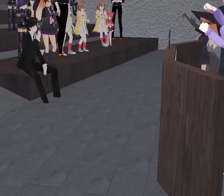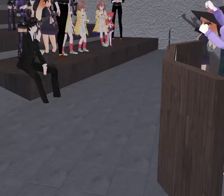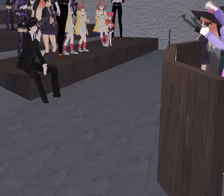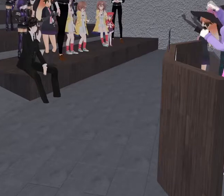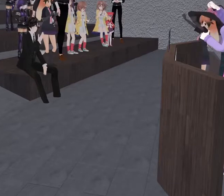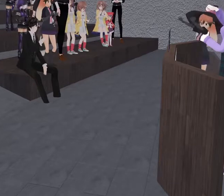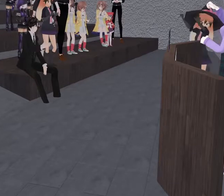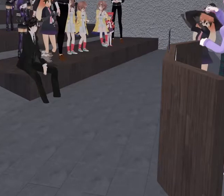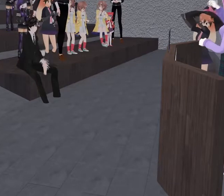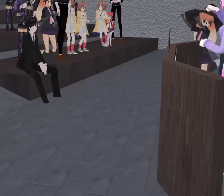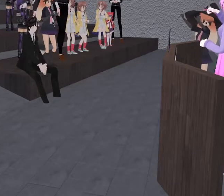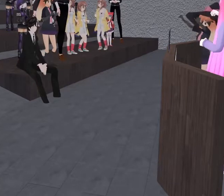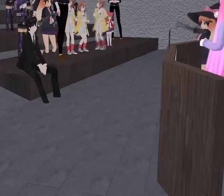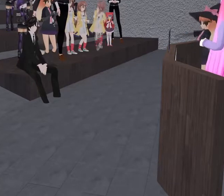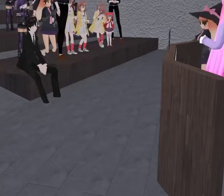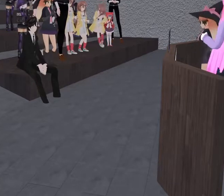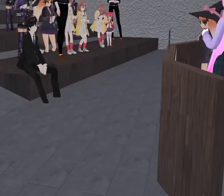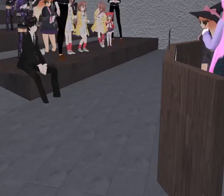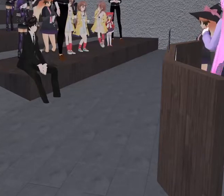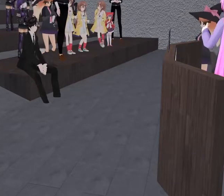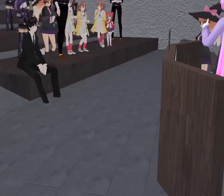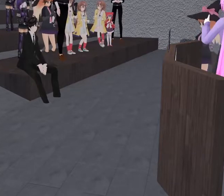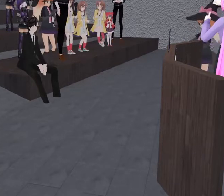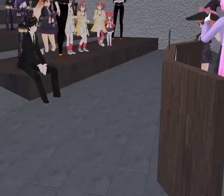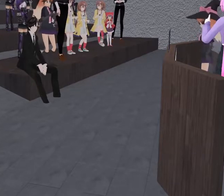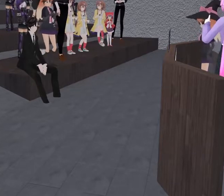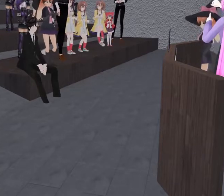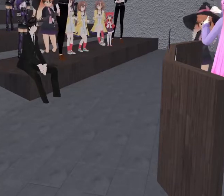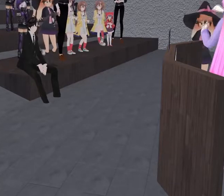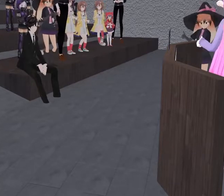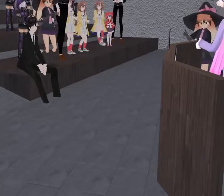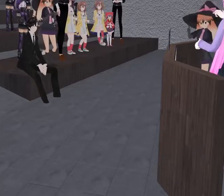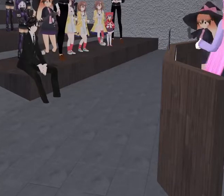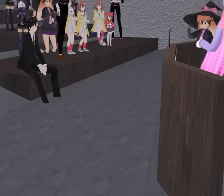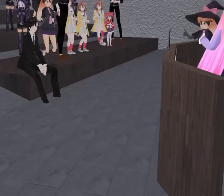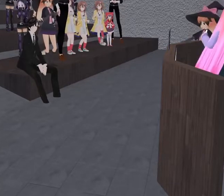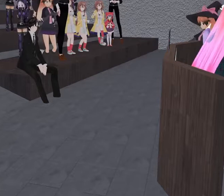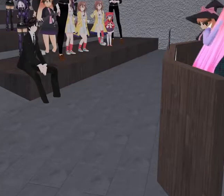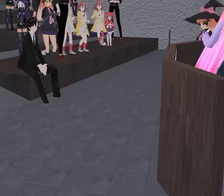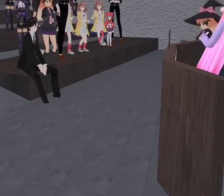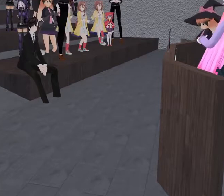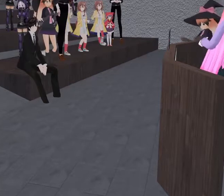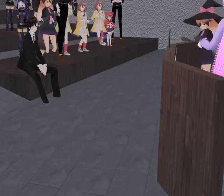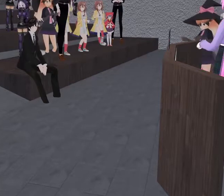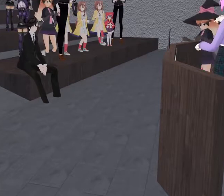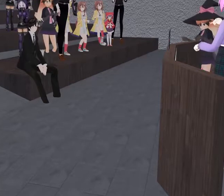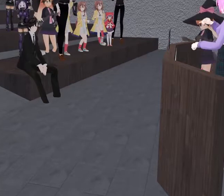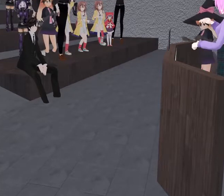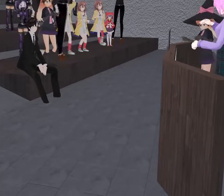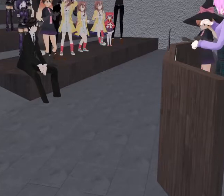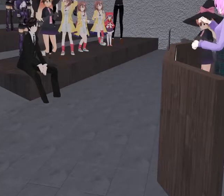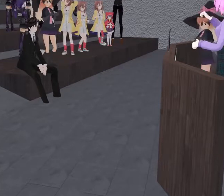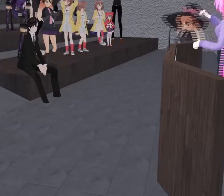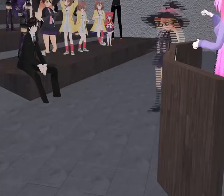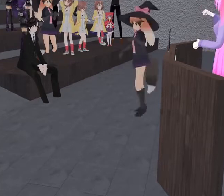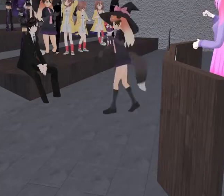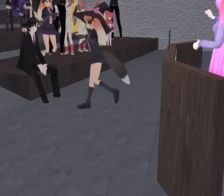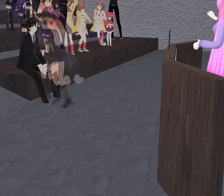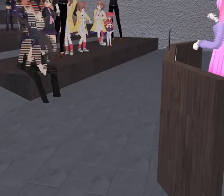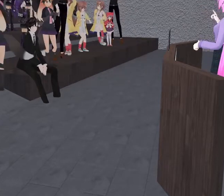VR. Yes. So Oh, thank you you for can use those. reminding me. Thank you It's all for good. reminding me. I forgot. Yeah, that's